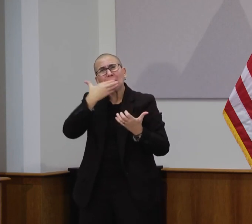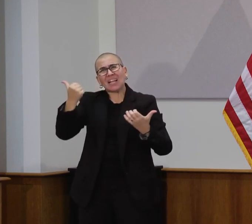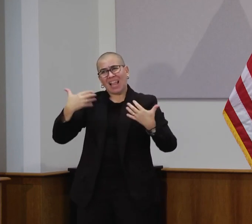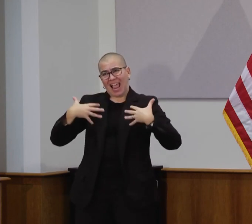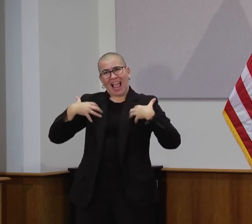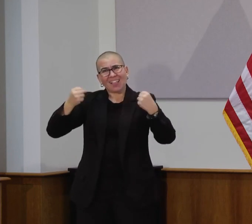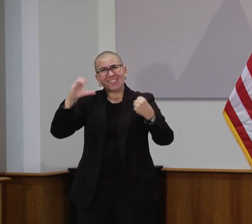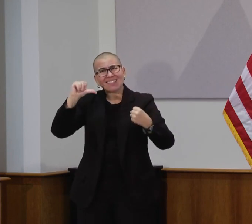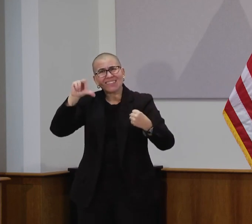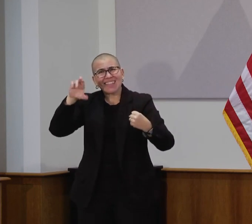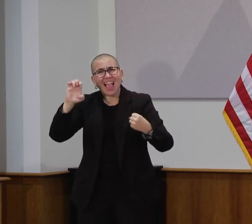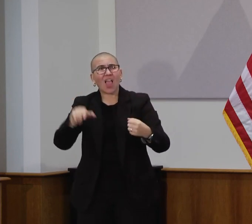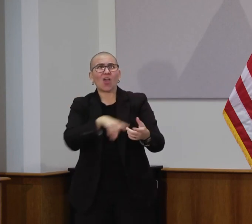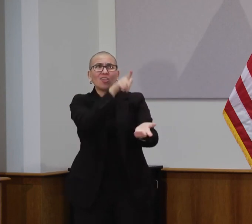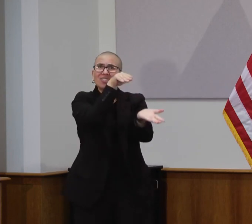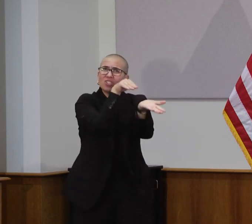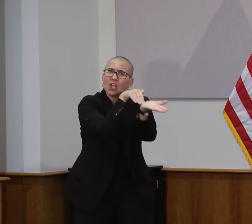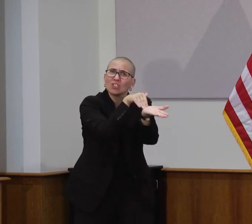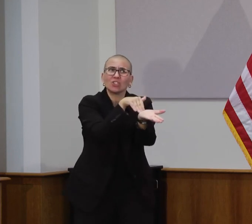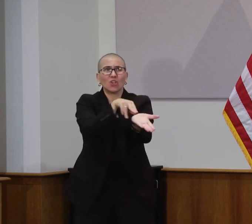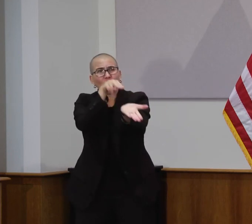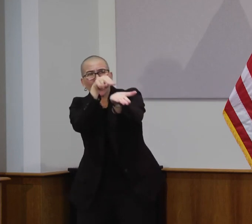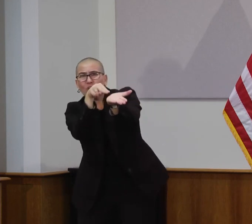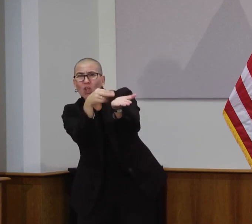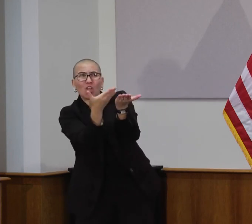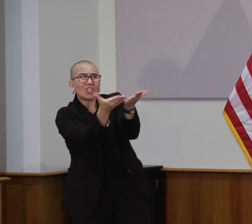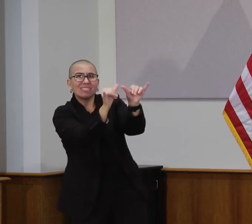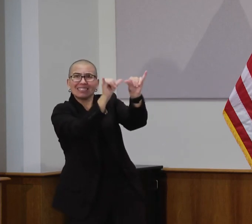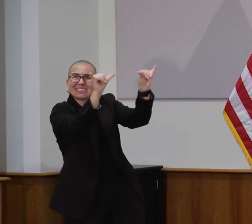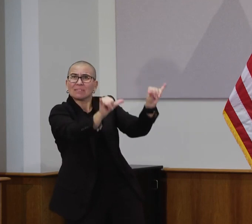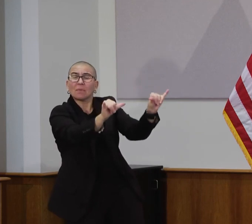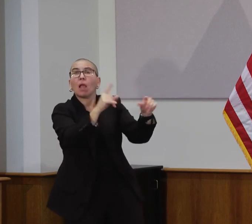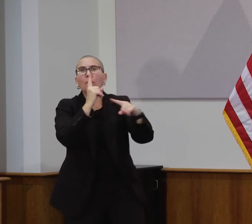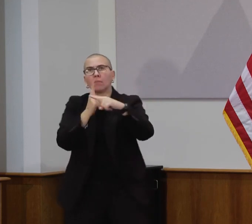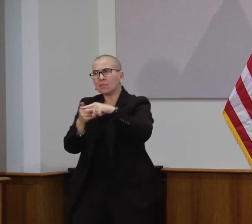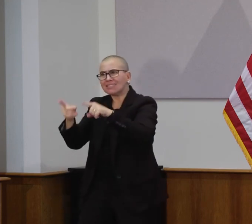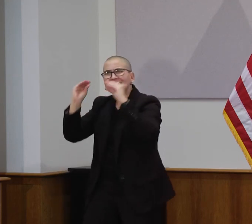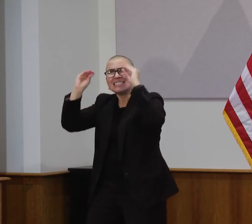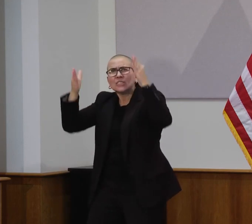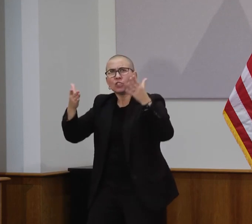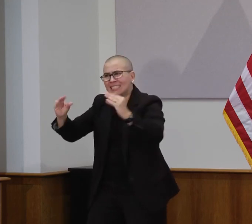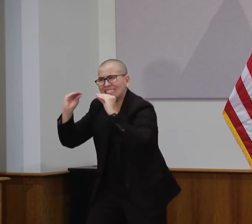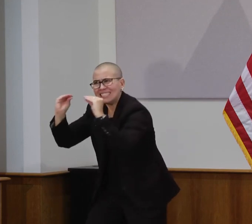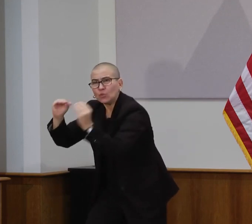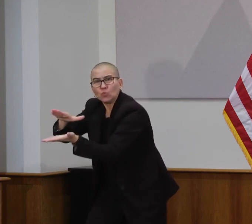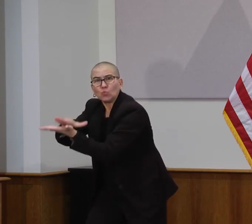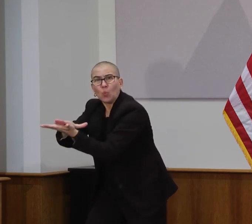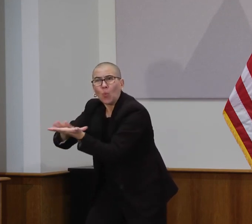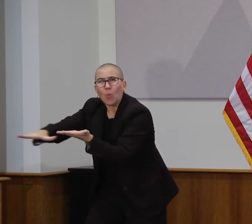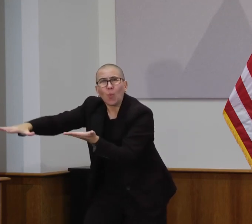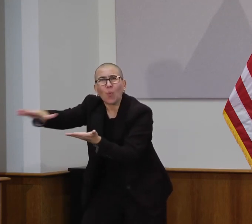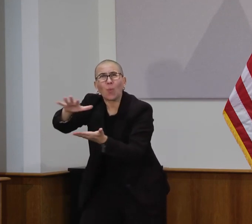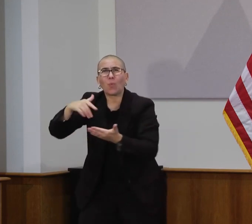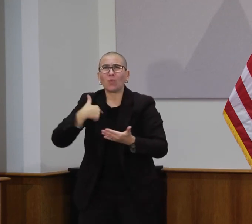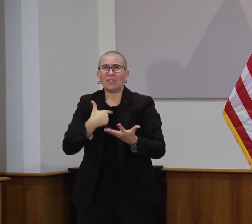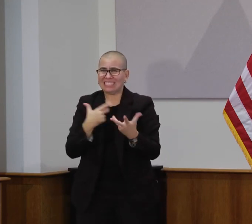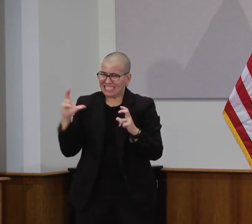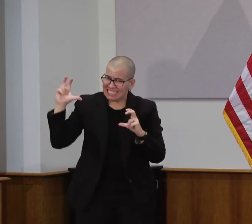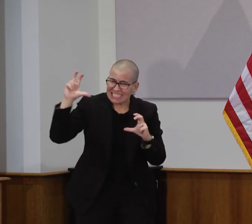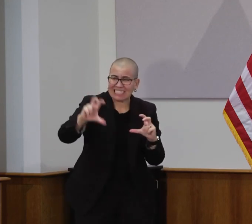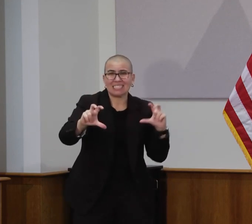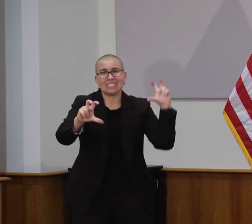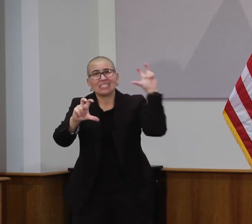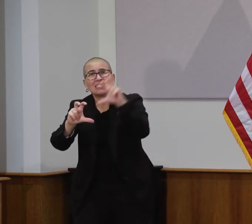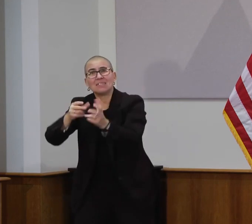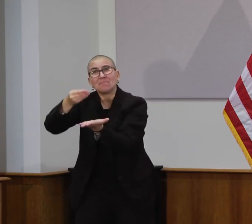imaginable. Thank God we do, because we're putting more people into that system than anybody else. And I tell you all of this because I still